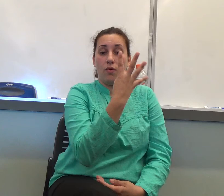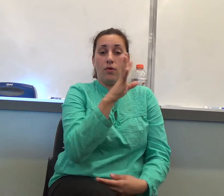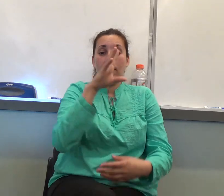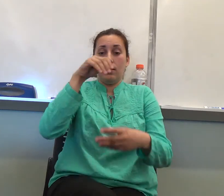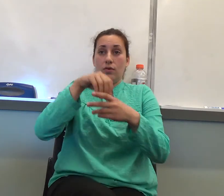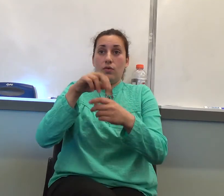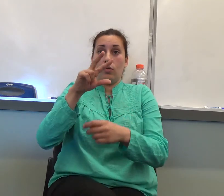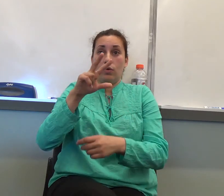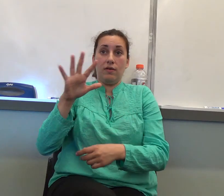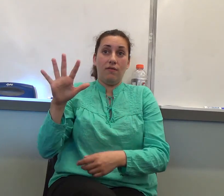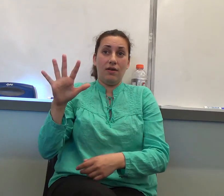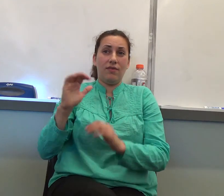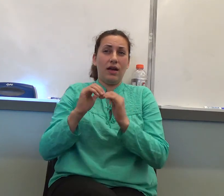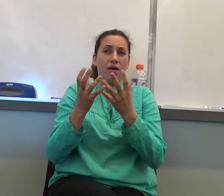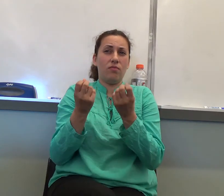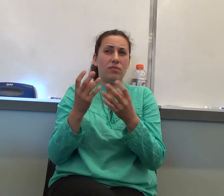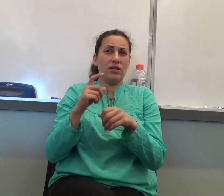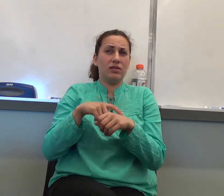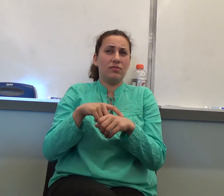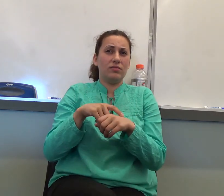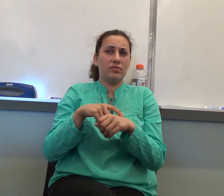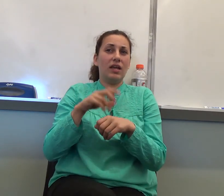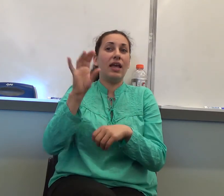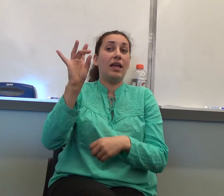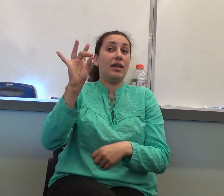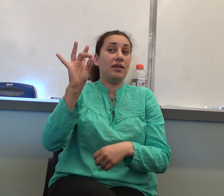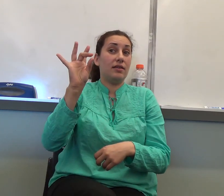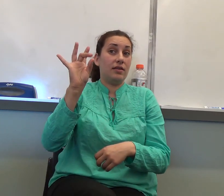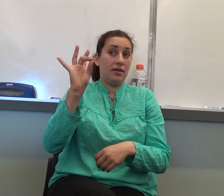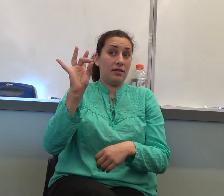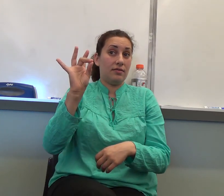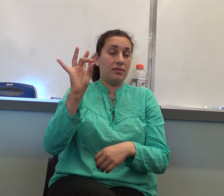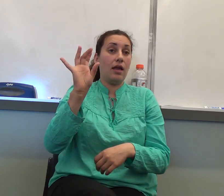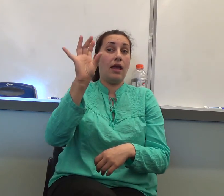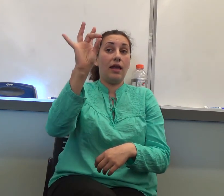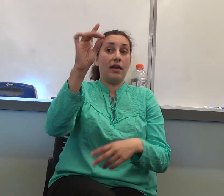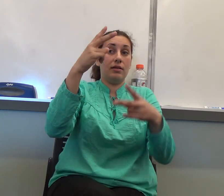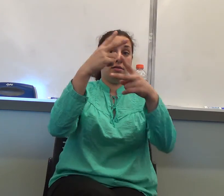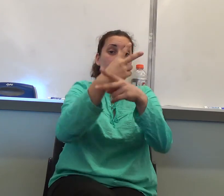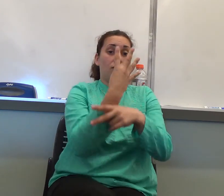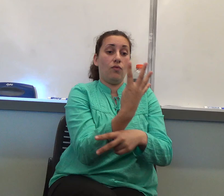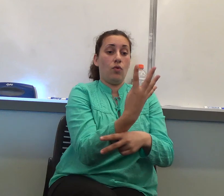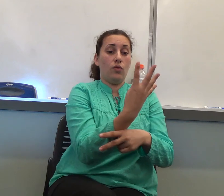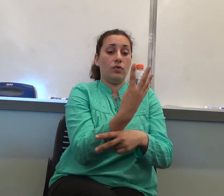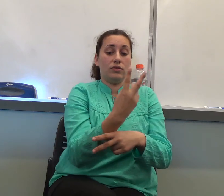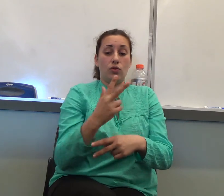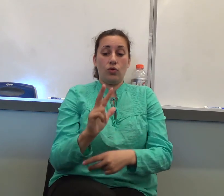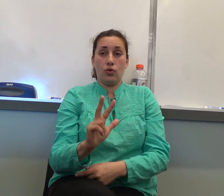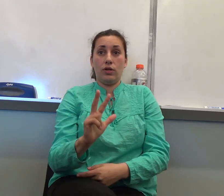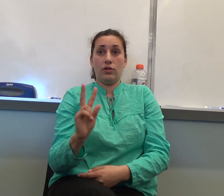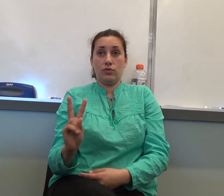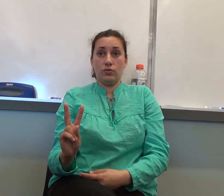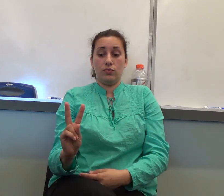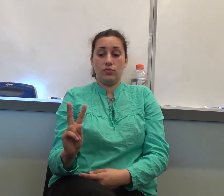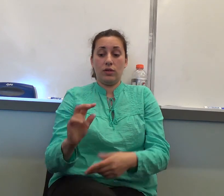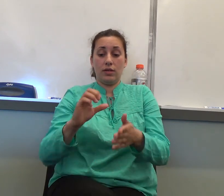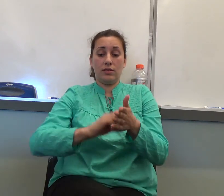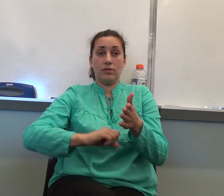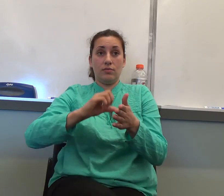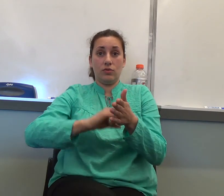go 8 times, huh? 8 times 4 is 32. Subtract. There's a remainder